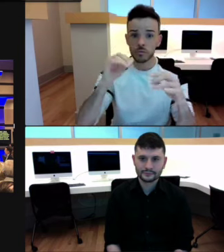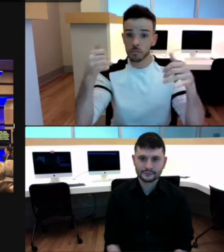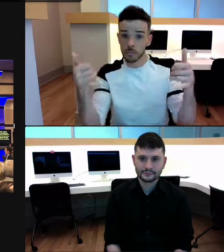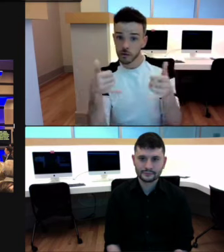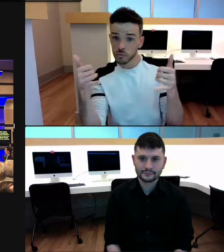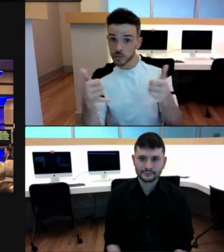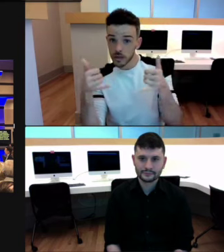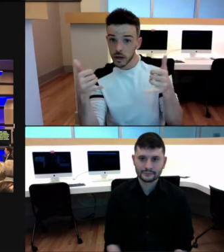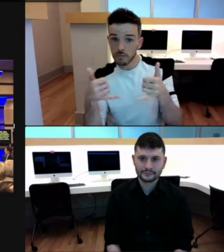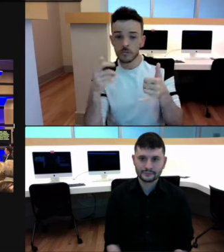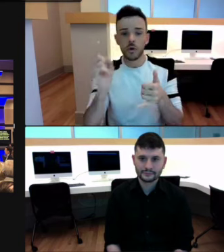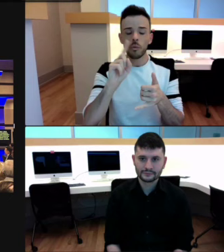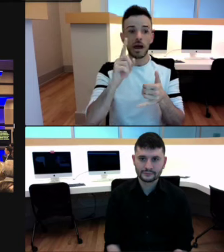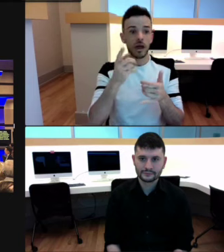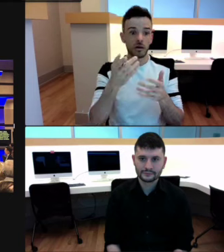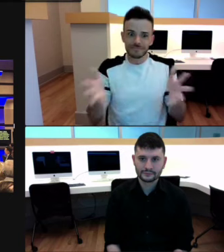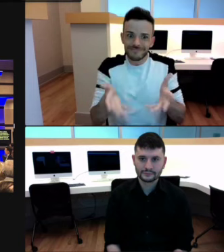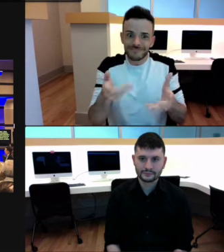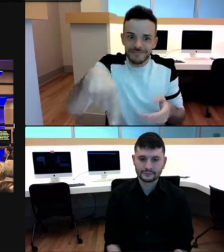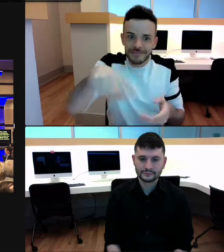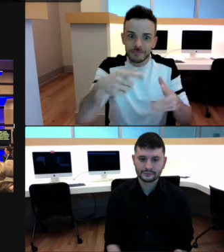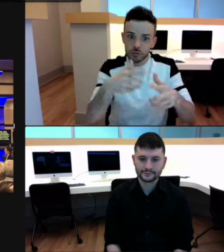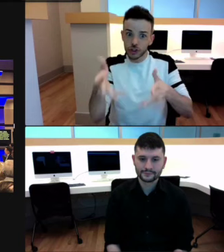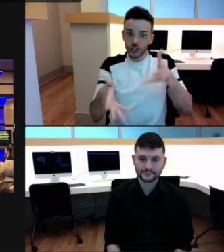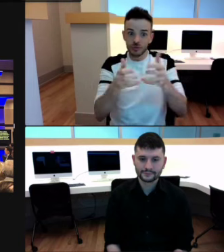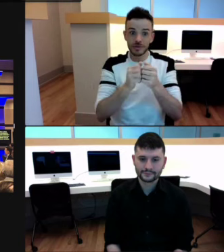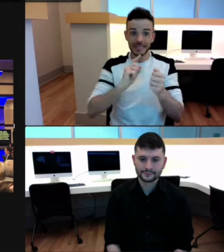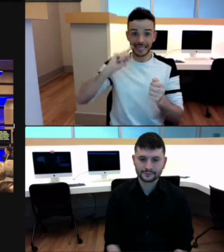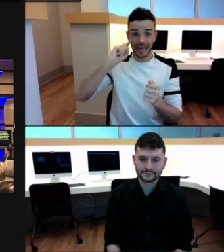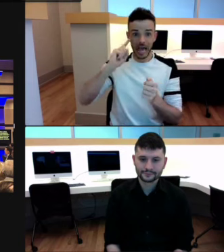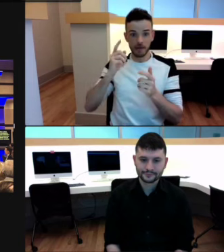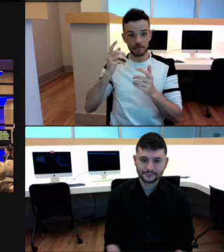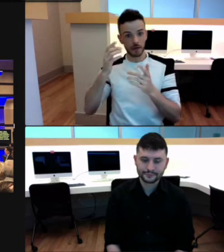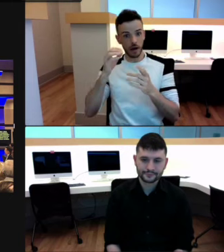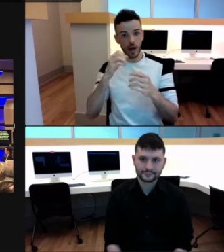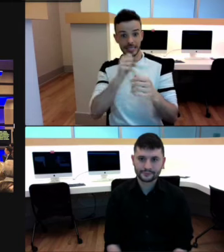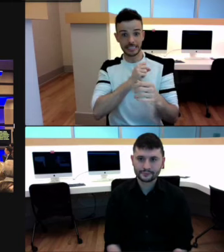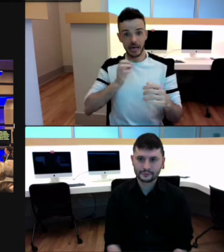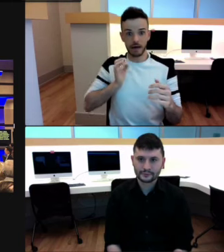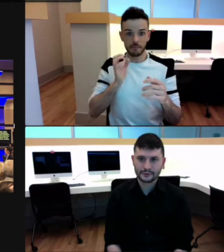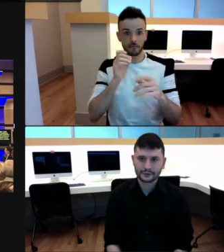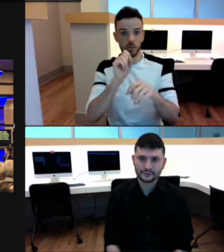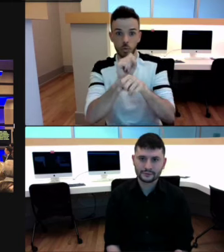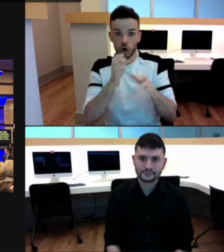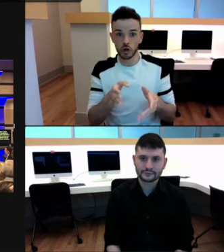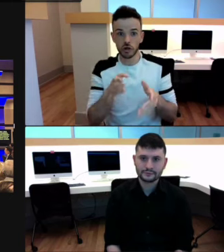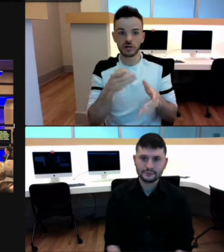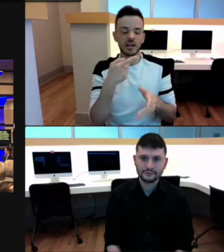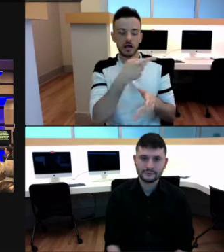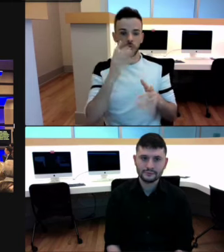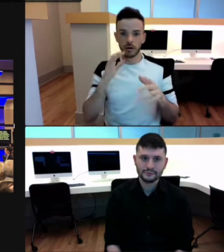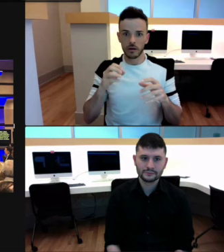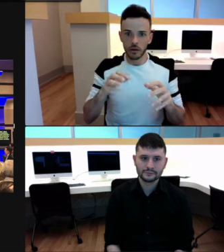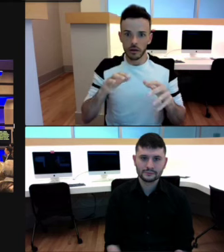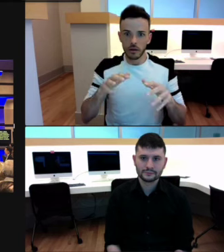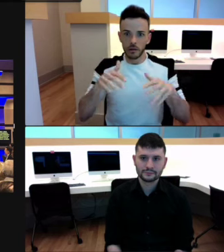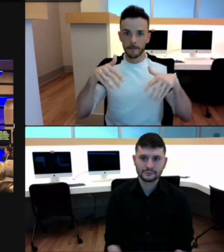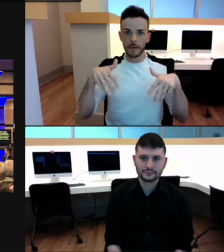So we might notice in places like the signing Starbucks or in Mazzeria,